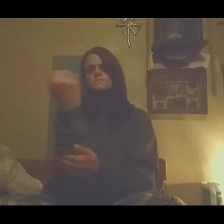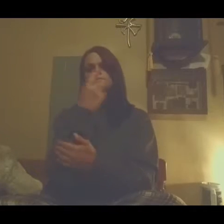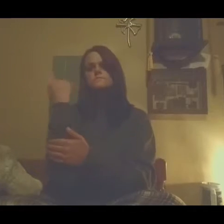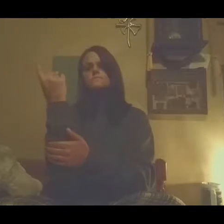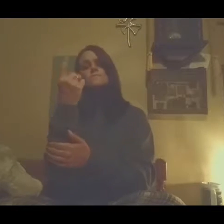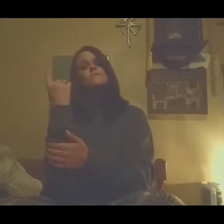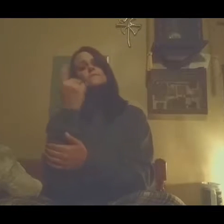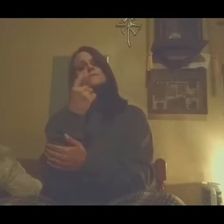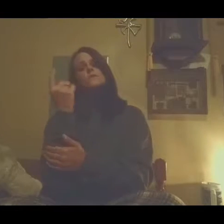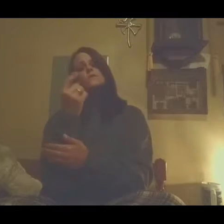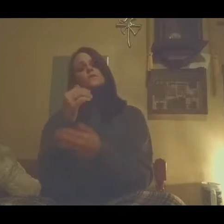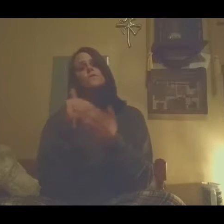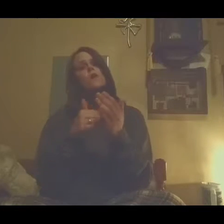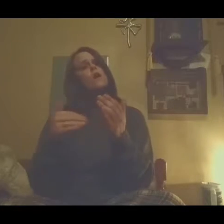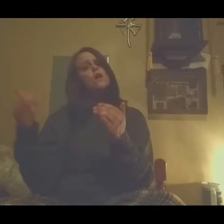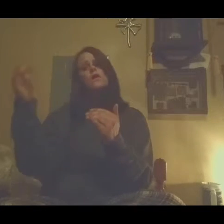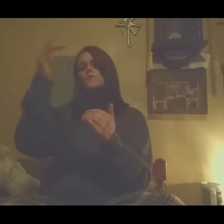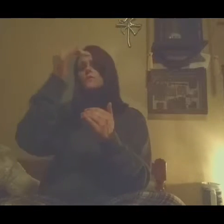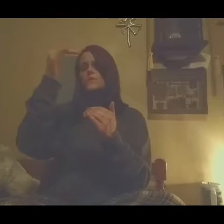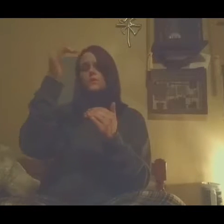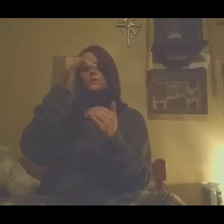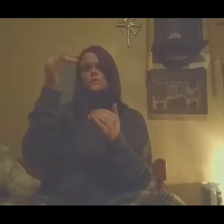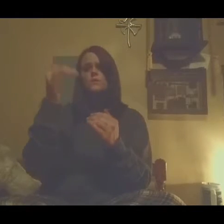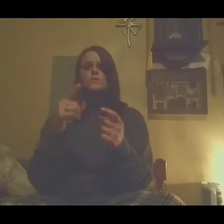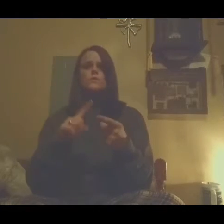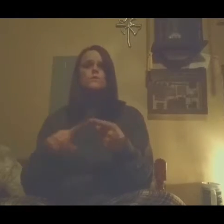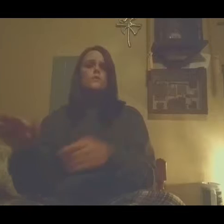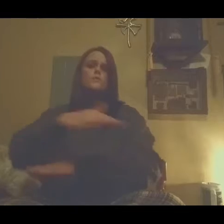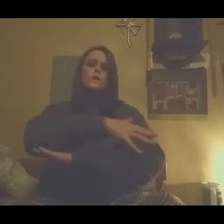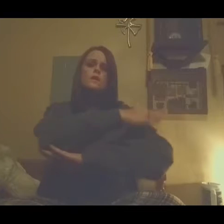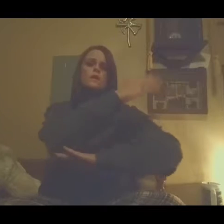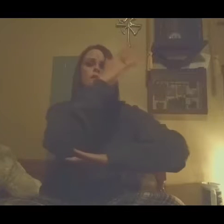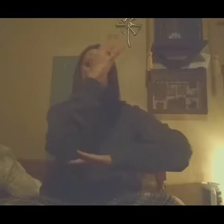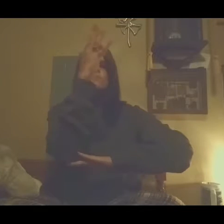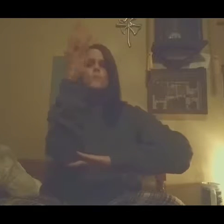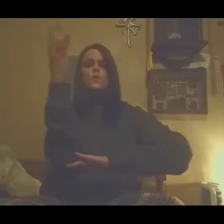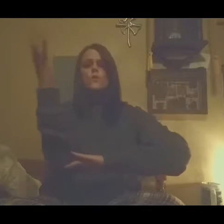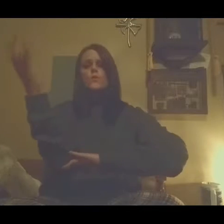Somewhere over the rainbow